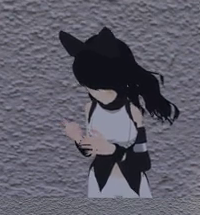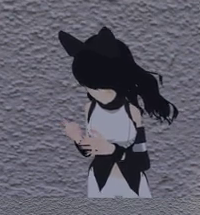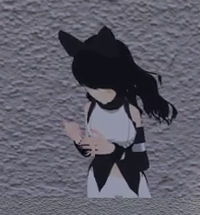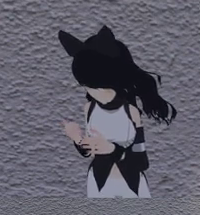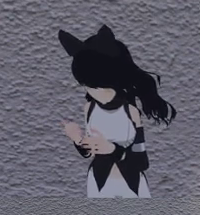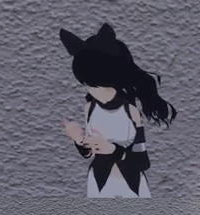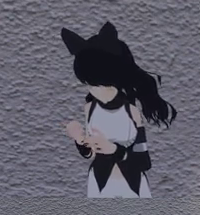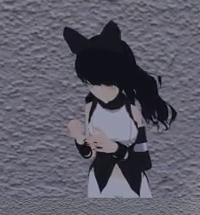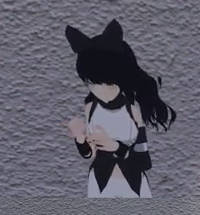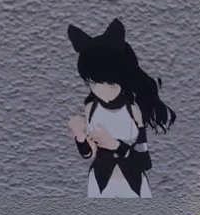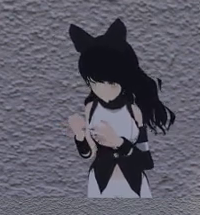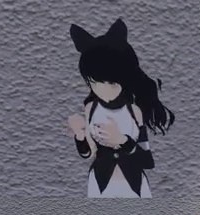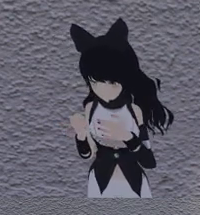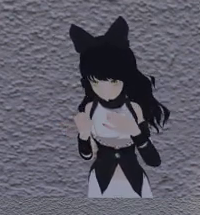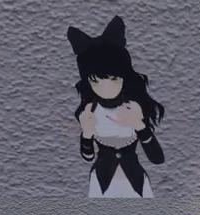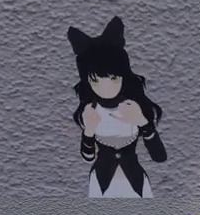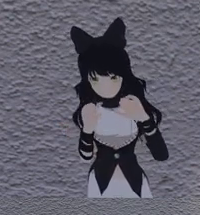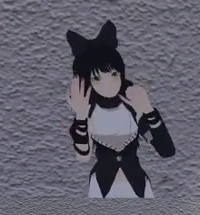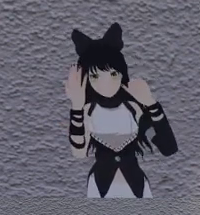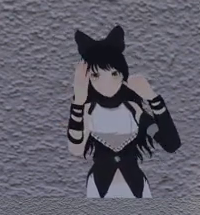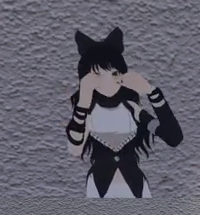Uh-oh.